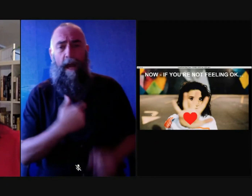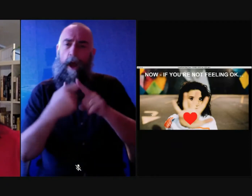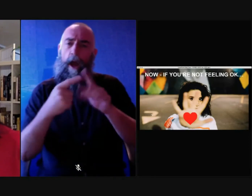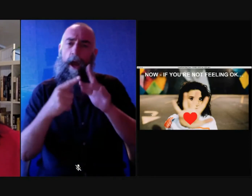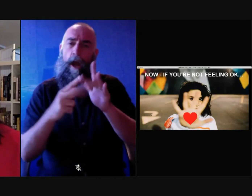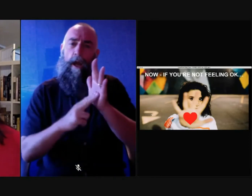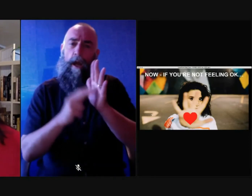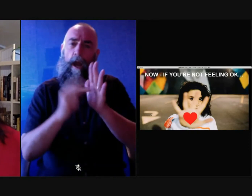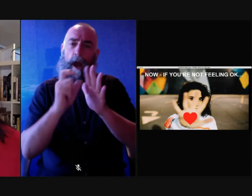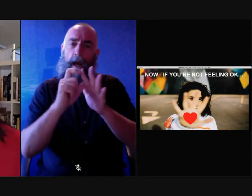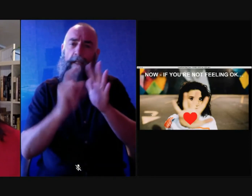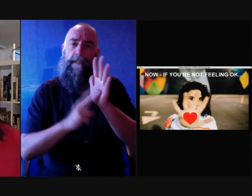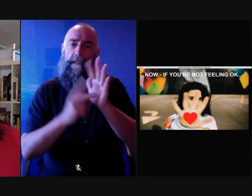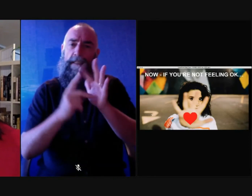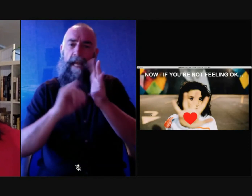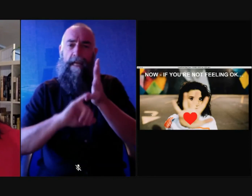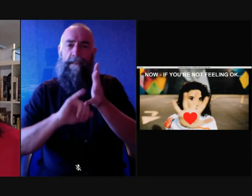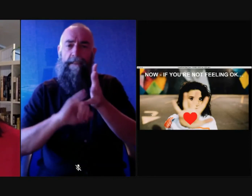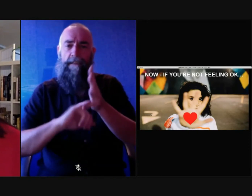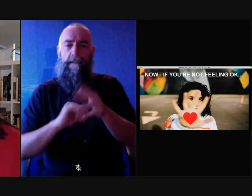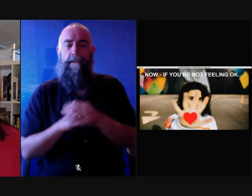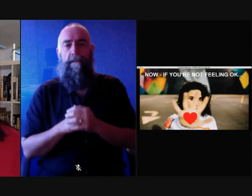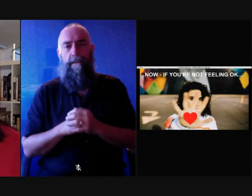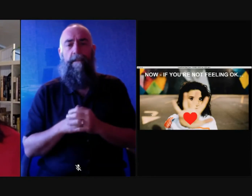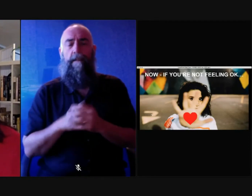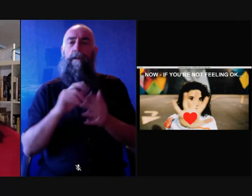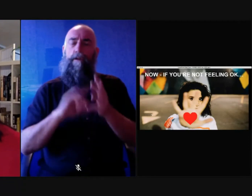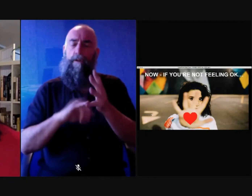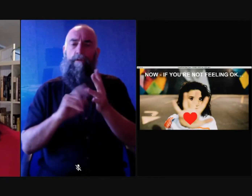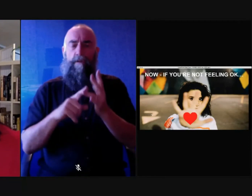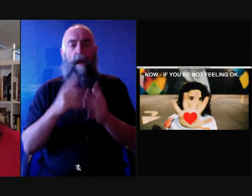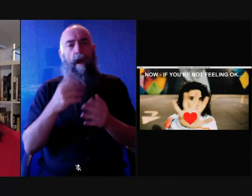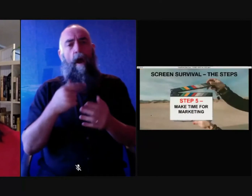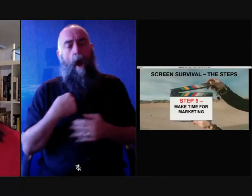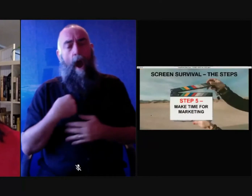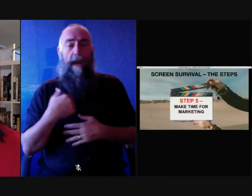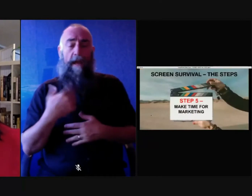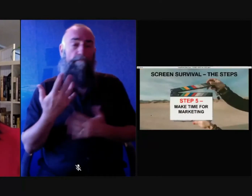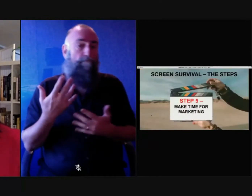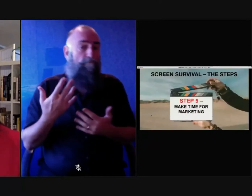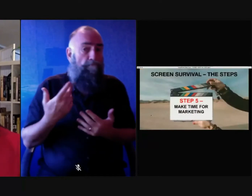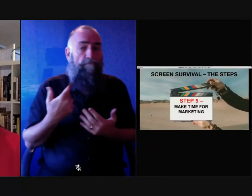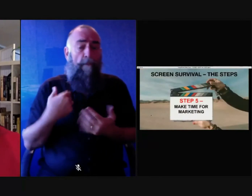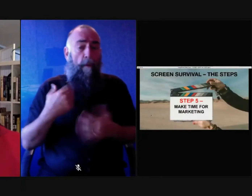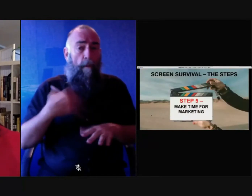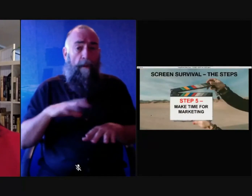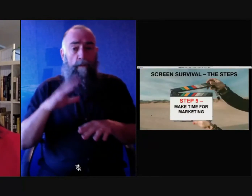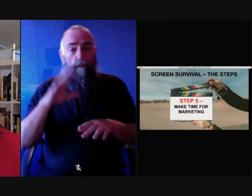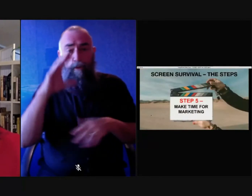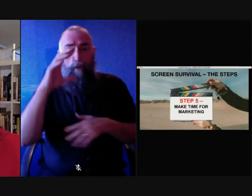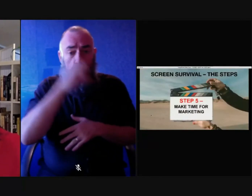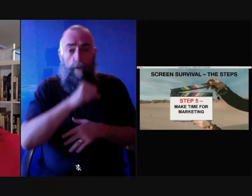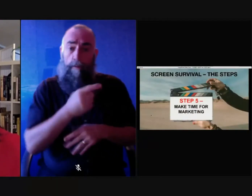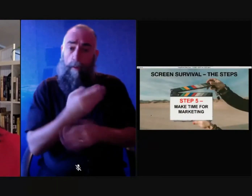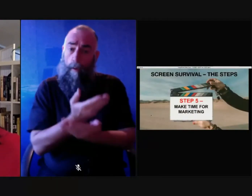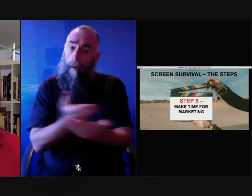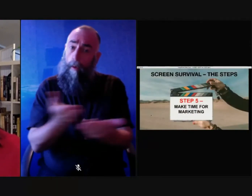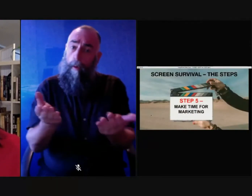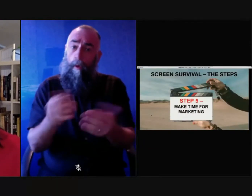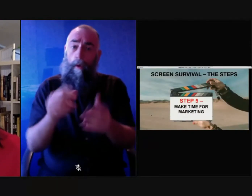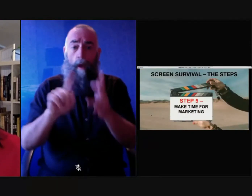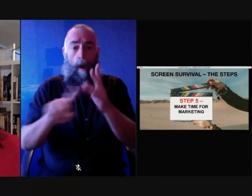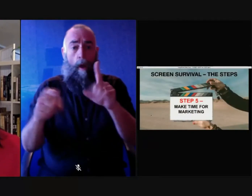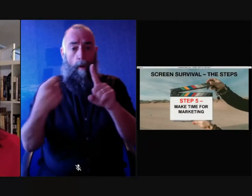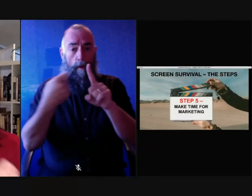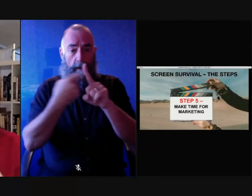But I will assume that we are all okay. So let's go on to step 5, which is to make time for